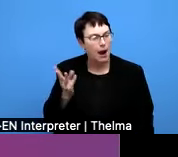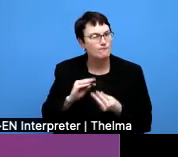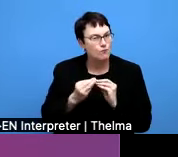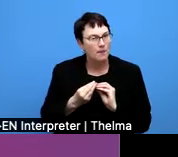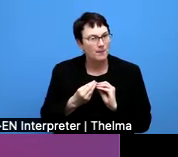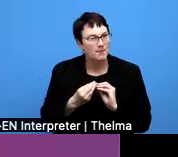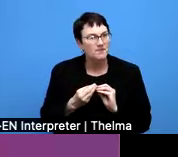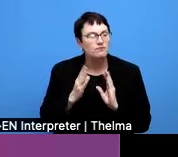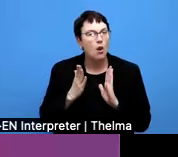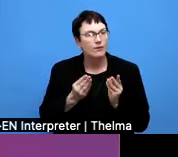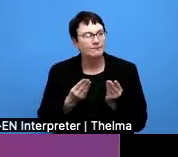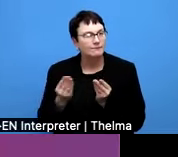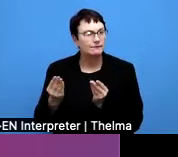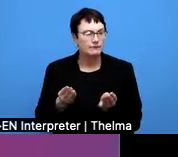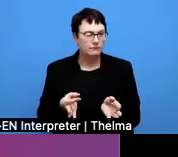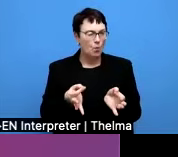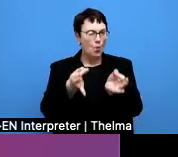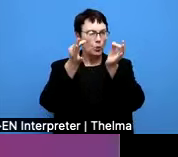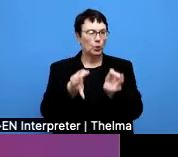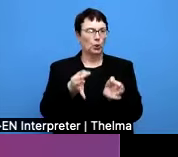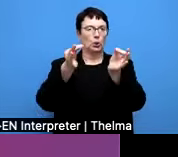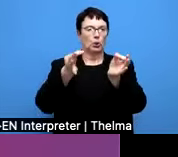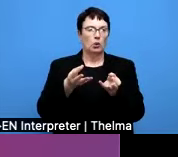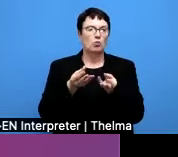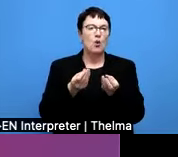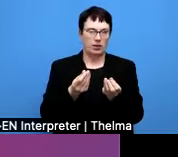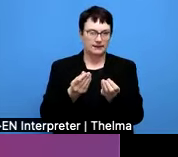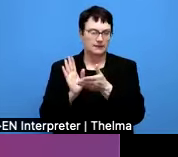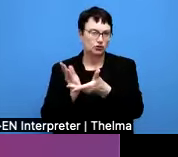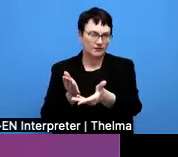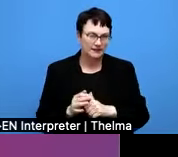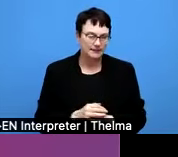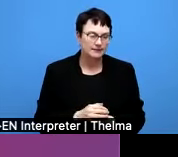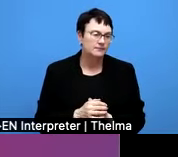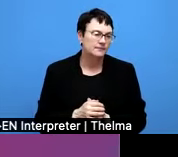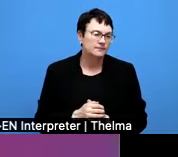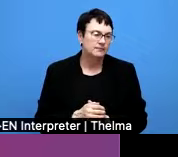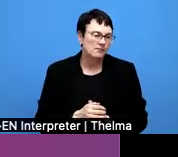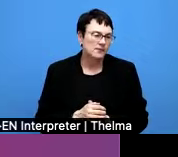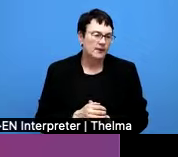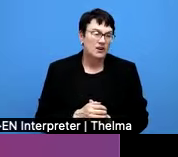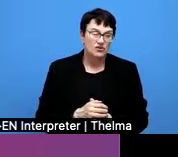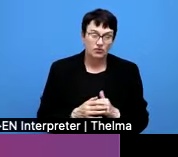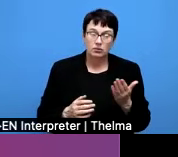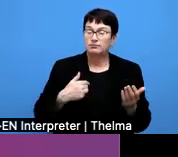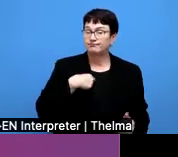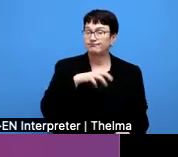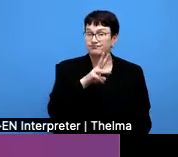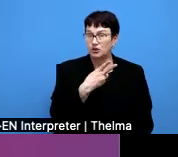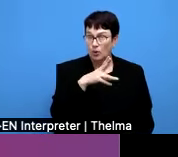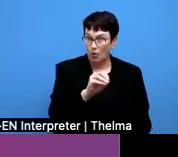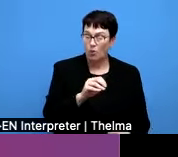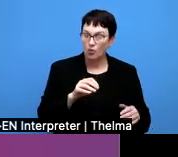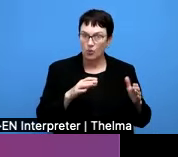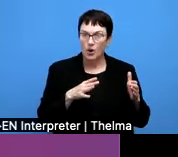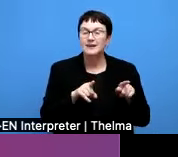that WHO is taking steps to address those challenges and to move forward on those three recommendations, as Nawaf mentioned,